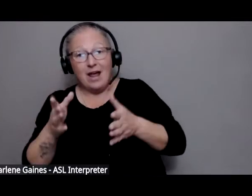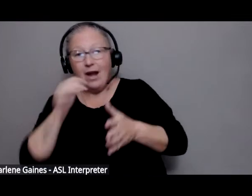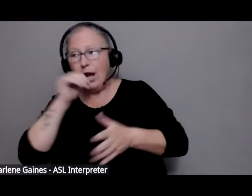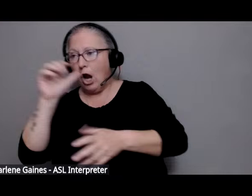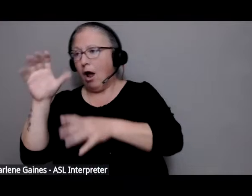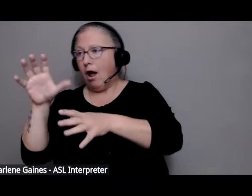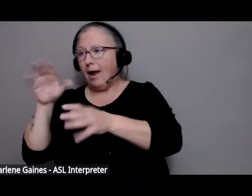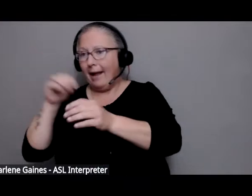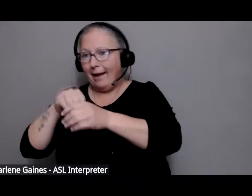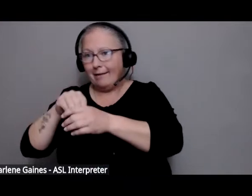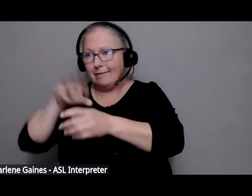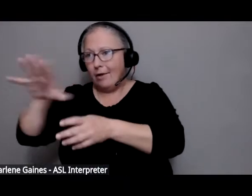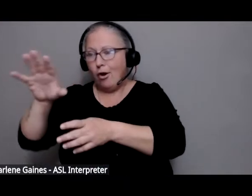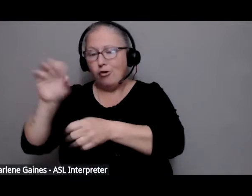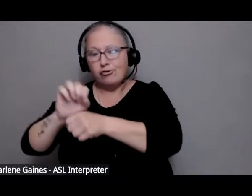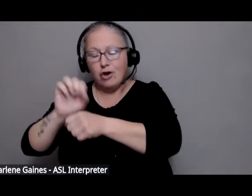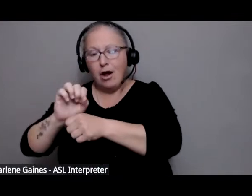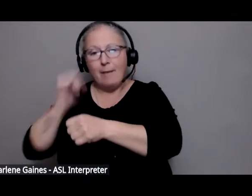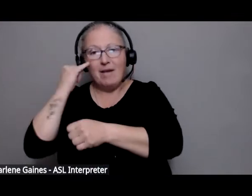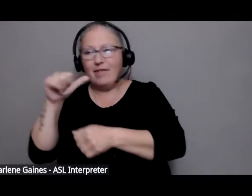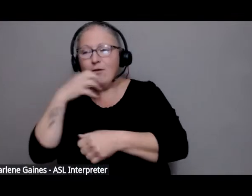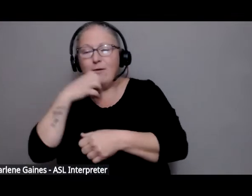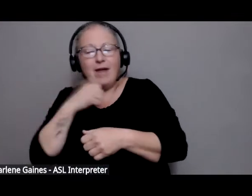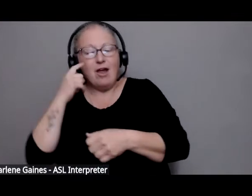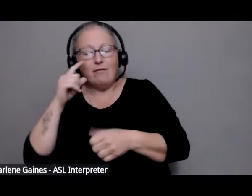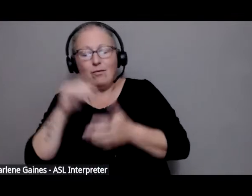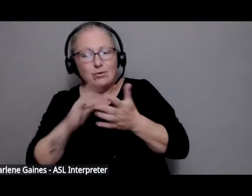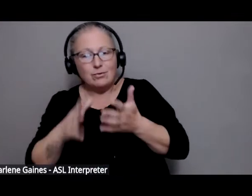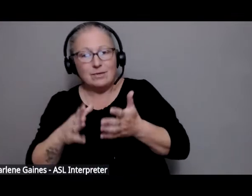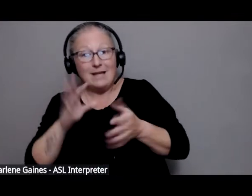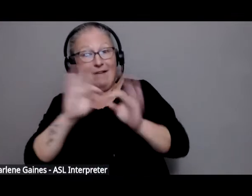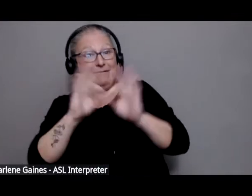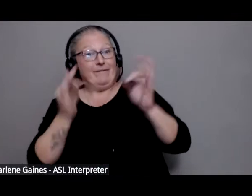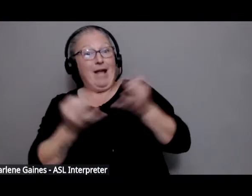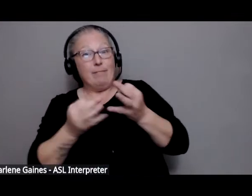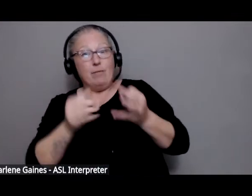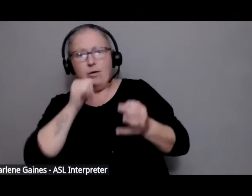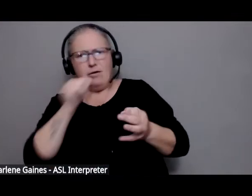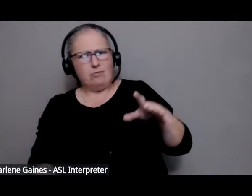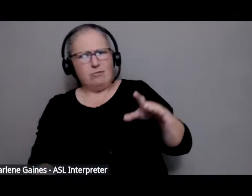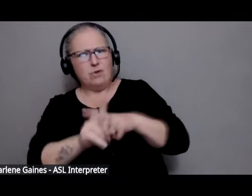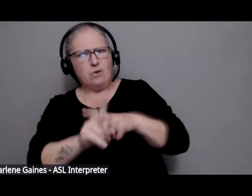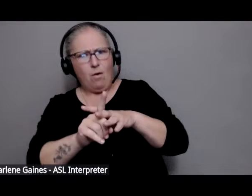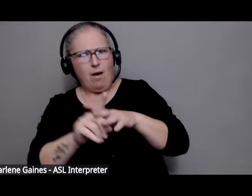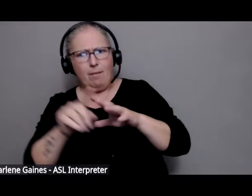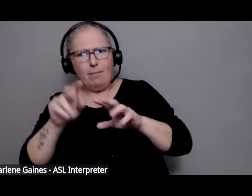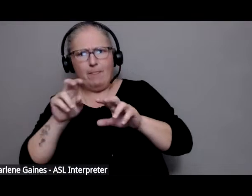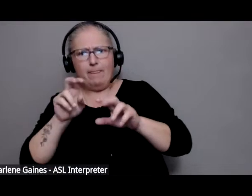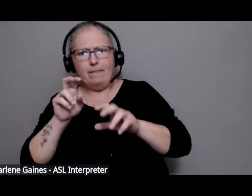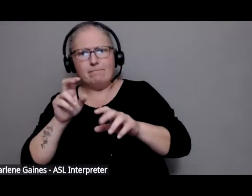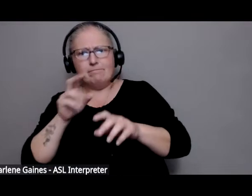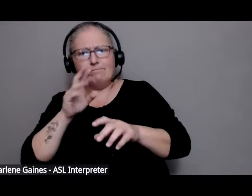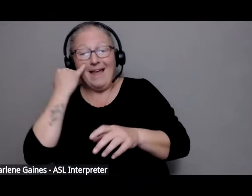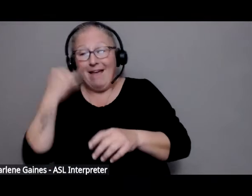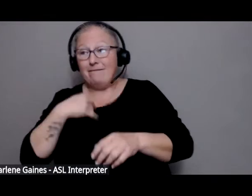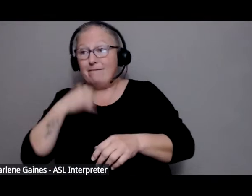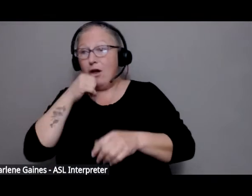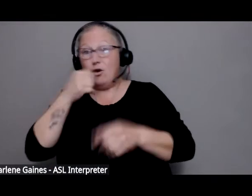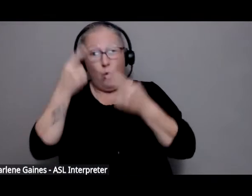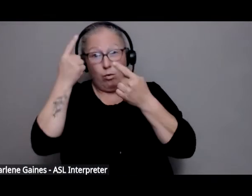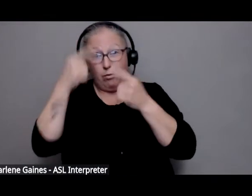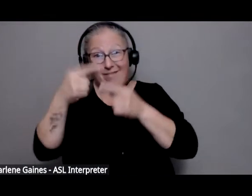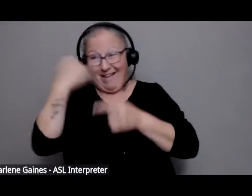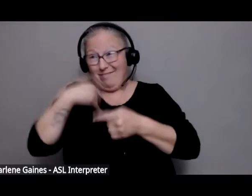for students. And families wouldn't engage and certainly wouldn't come to the podium. Even if I disagree with what they have to